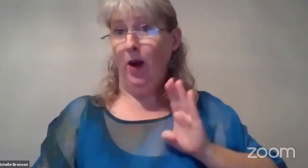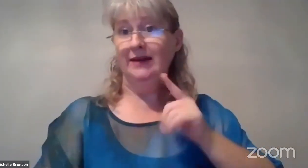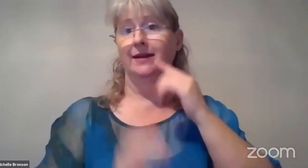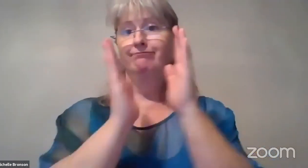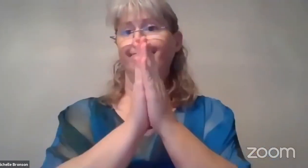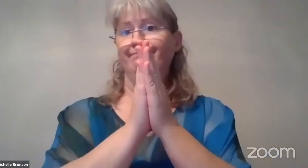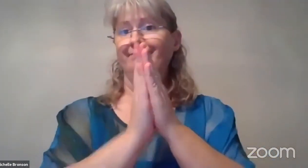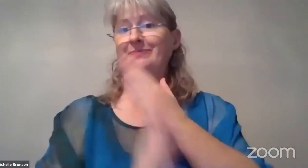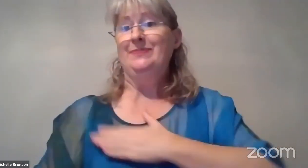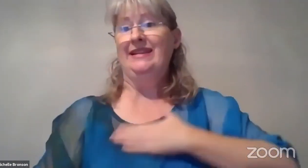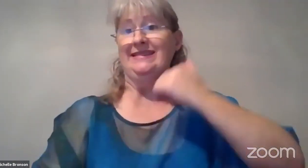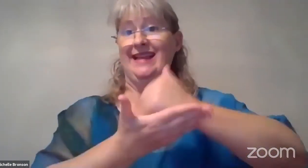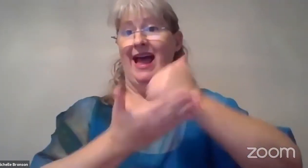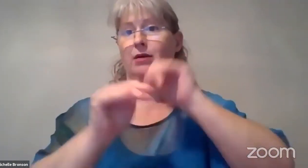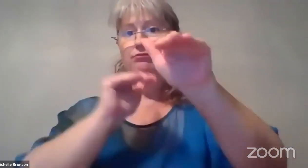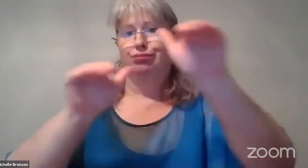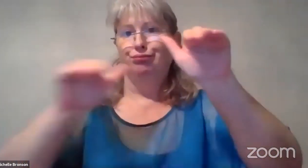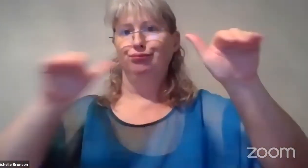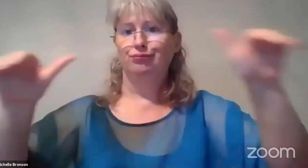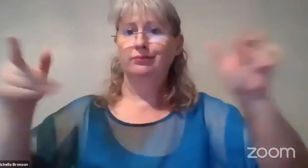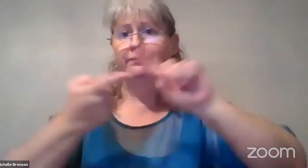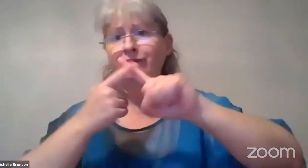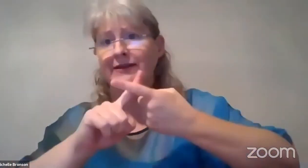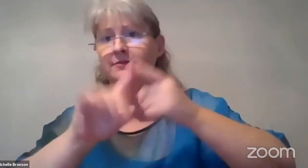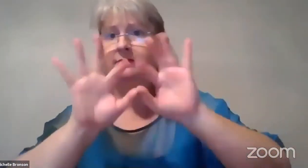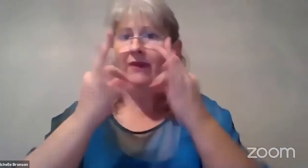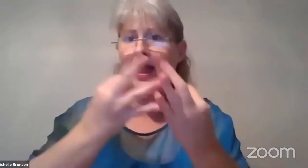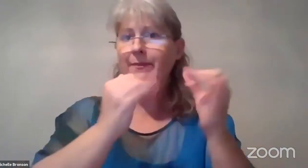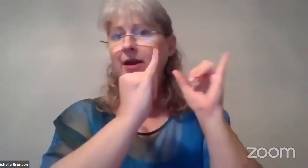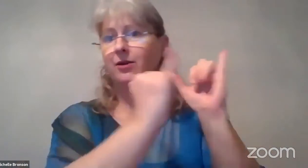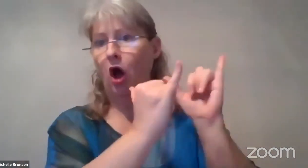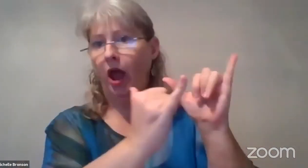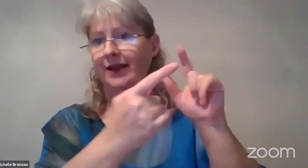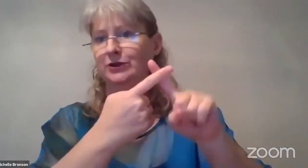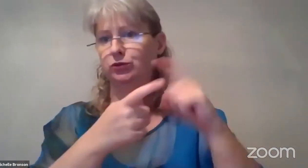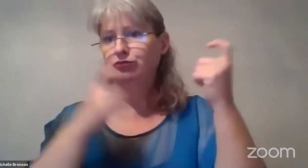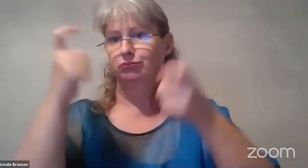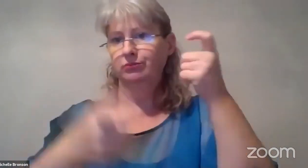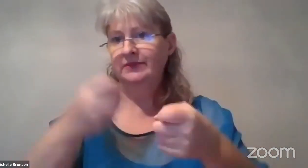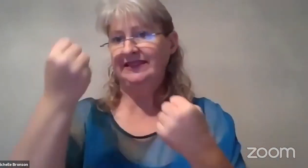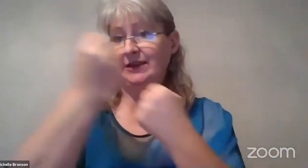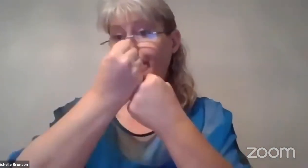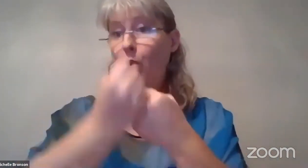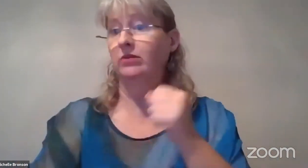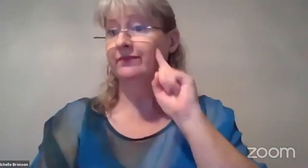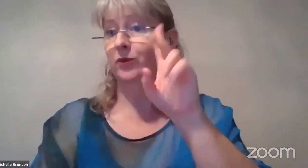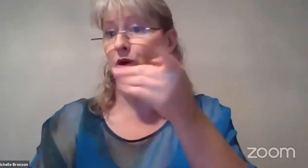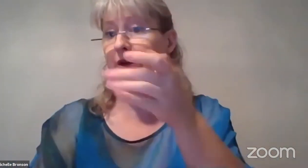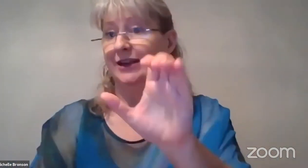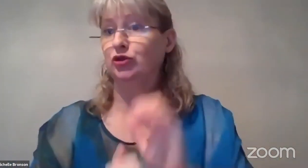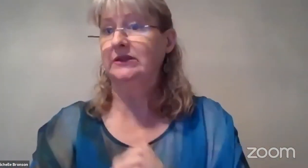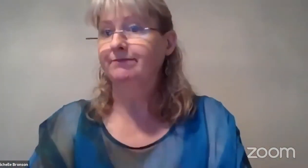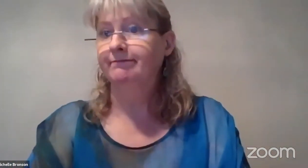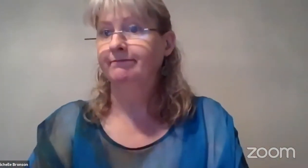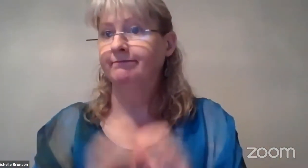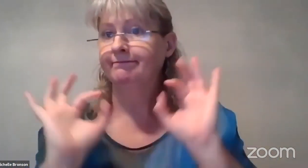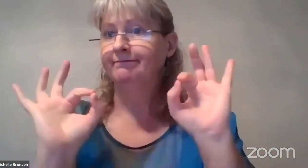up, we will ask the board for some help in getting the word out to friends, family, colleagues, etc., for the Giving Tuesday